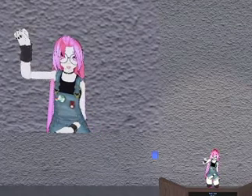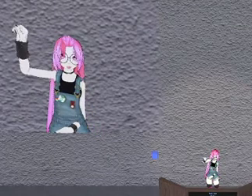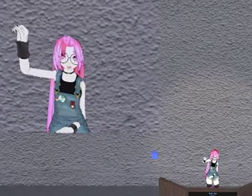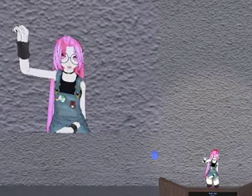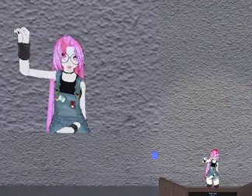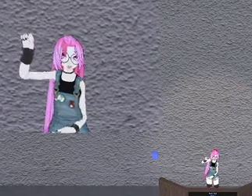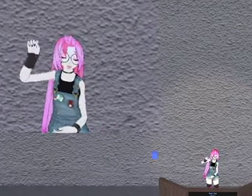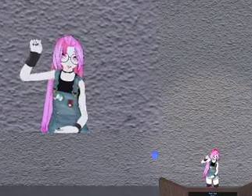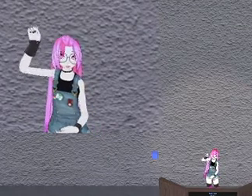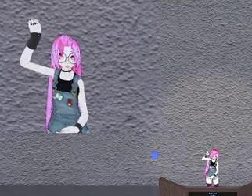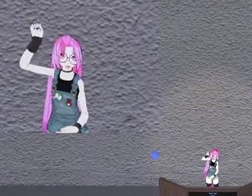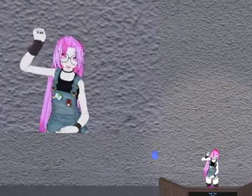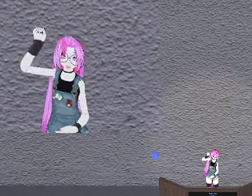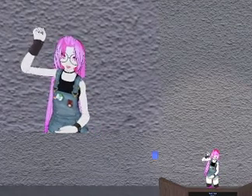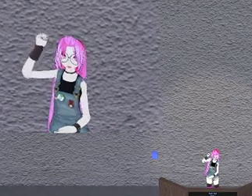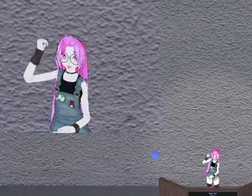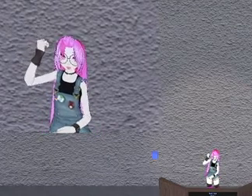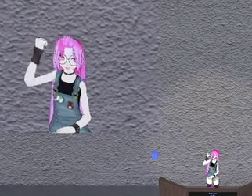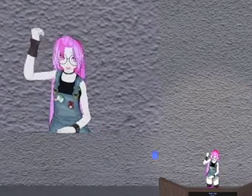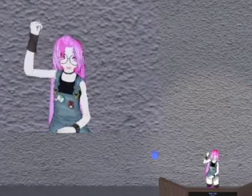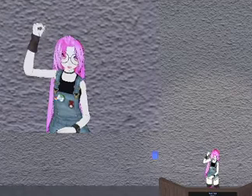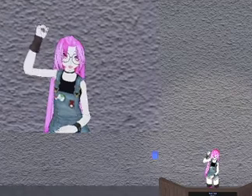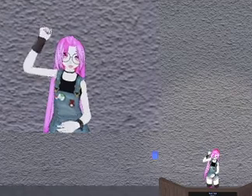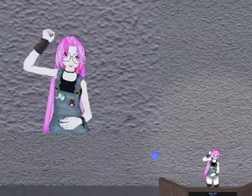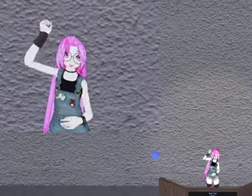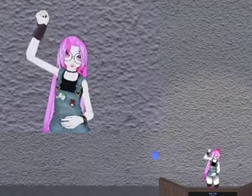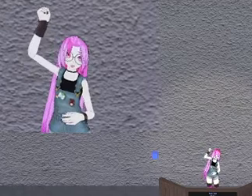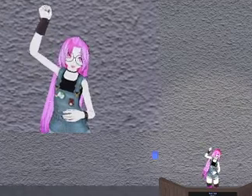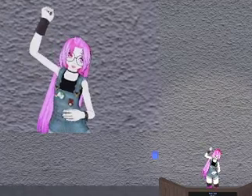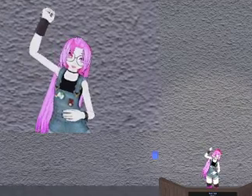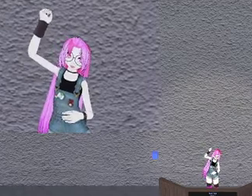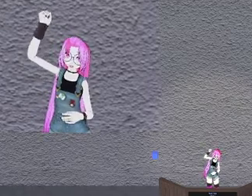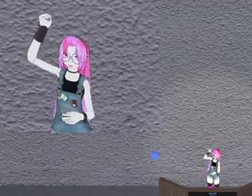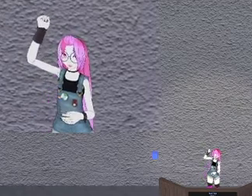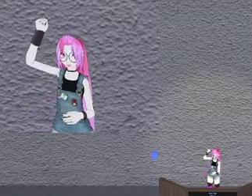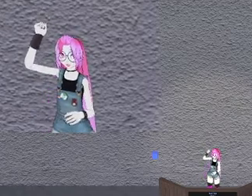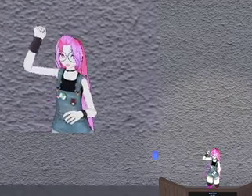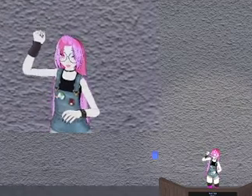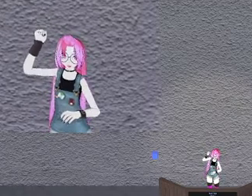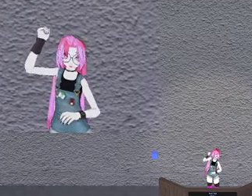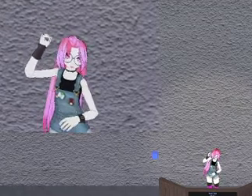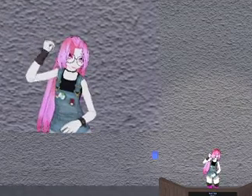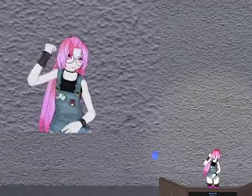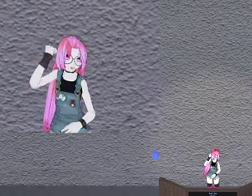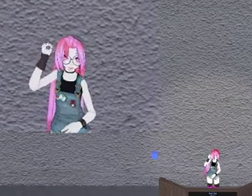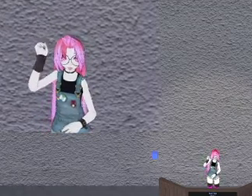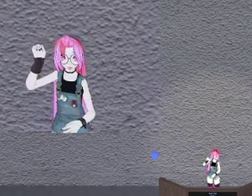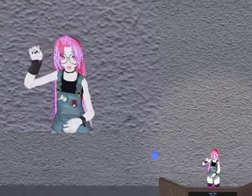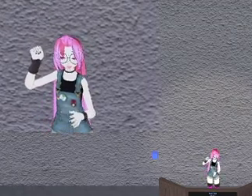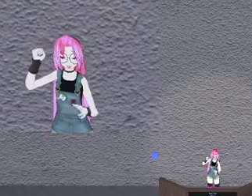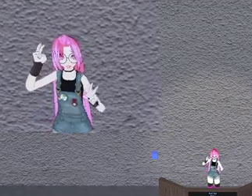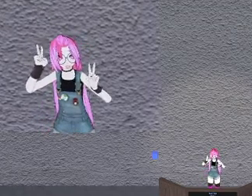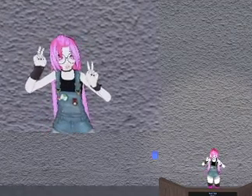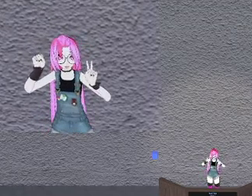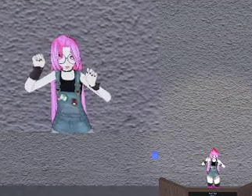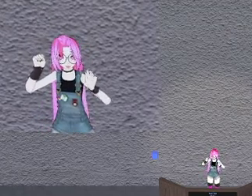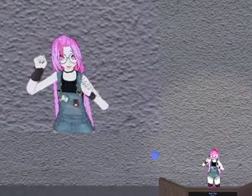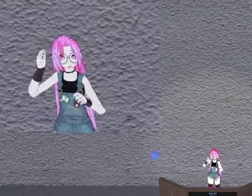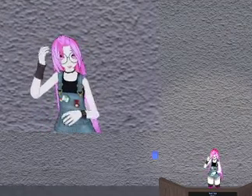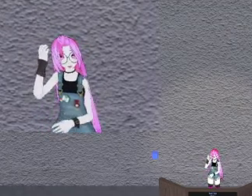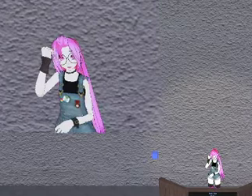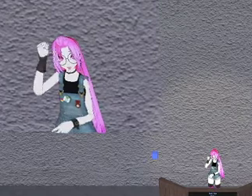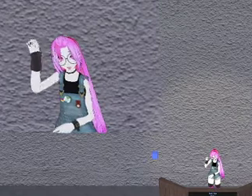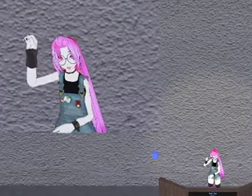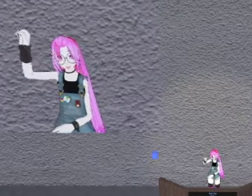as like you're rebelling. You'll see a lot of posters, people are like raising their fists or they're kind of like sticking it to the man